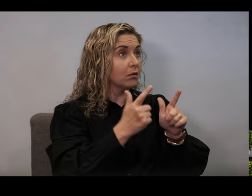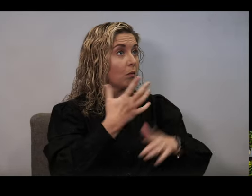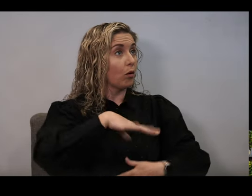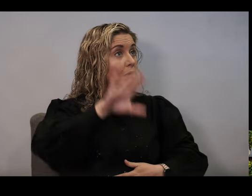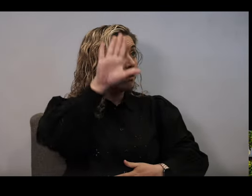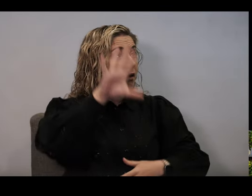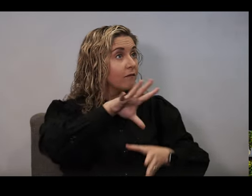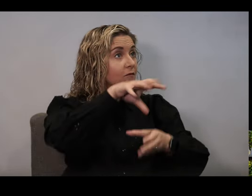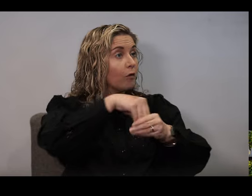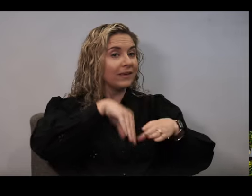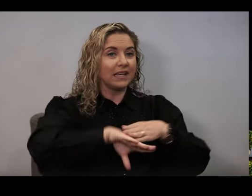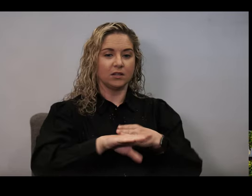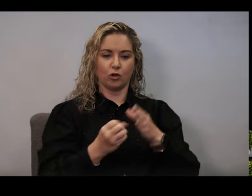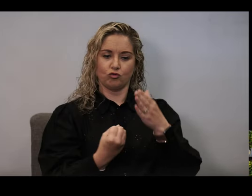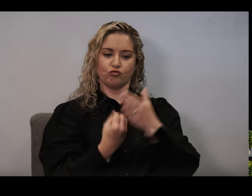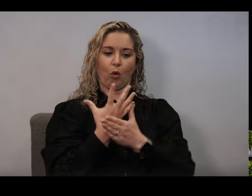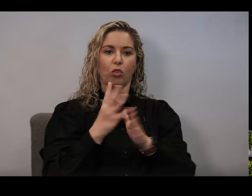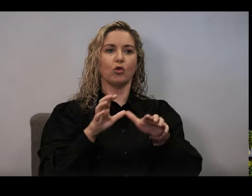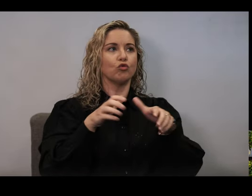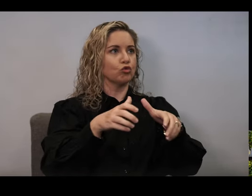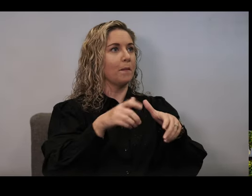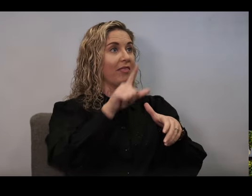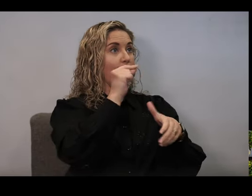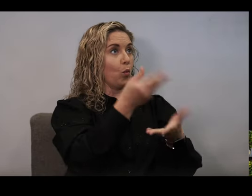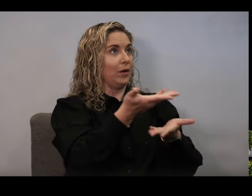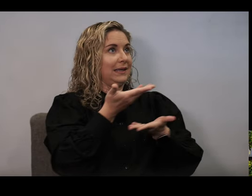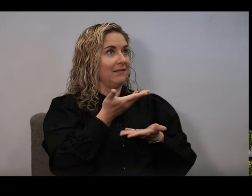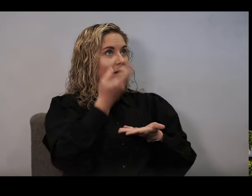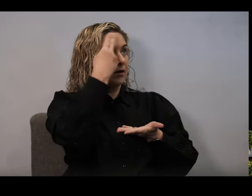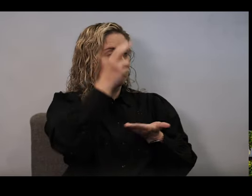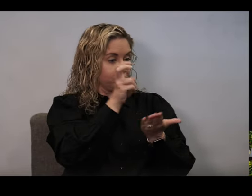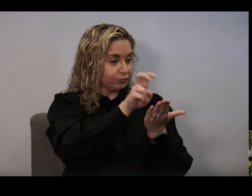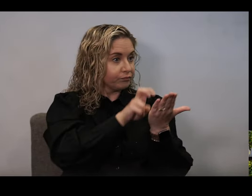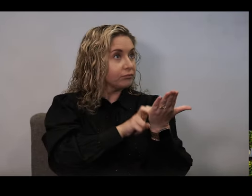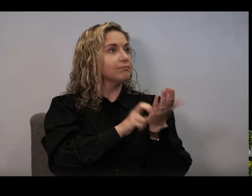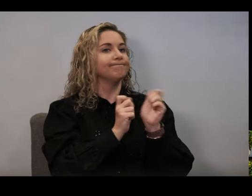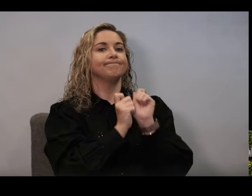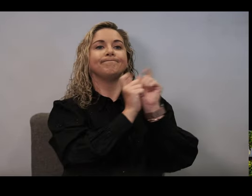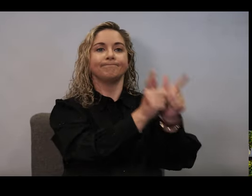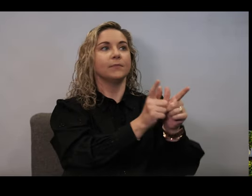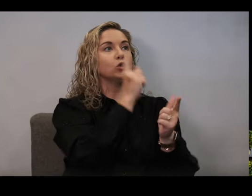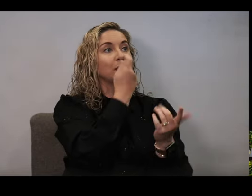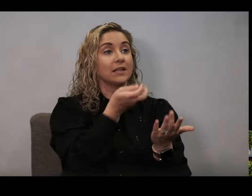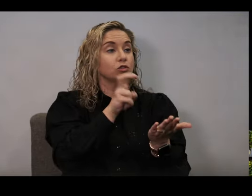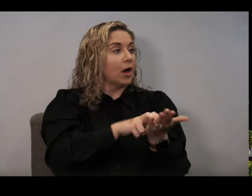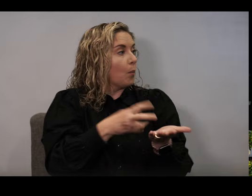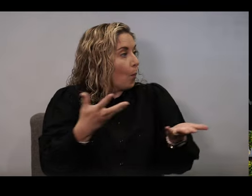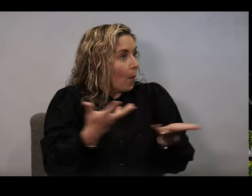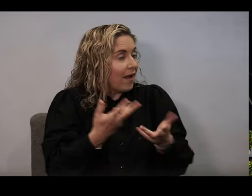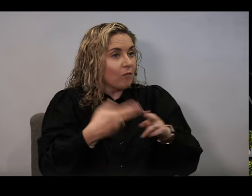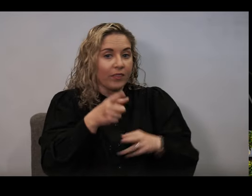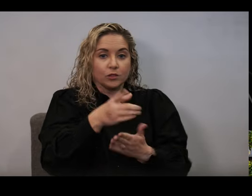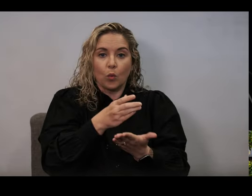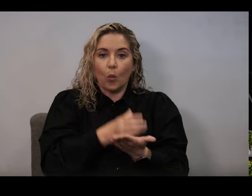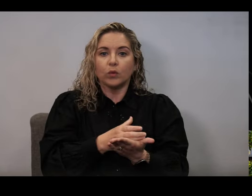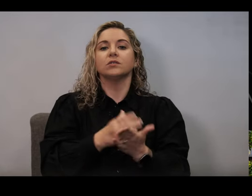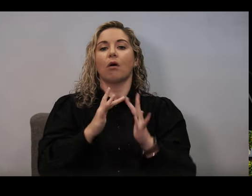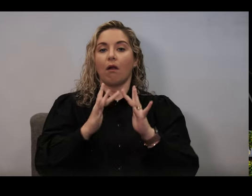to startup. So it's a really great series. So you can sign up on the website or chat to someone at the